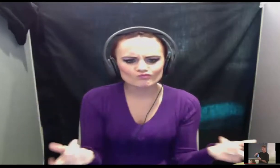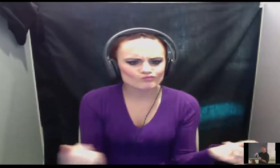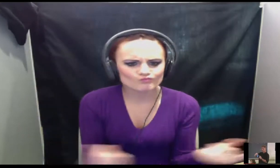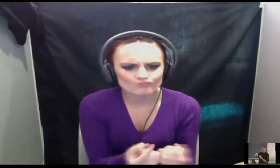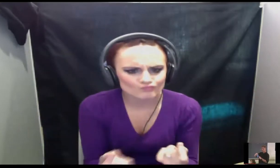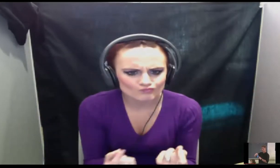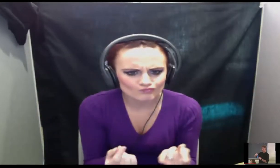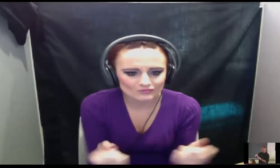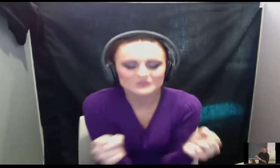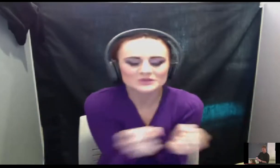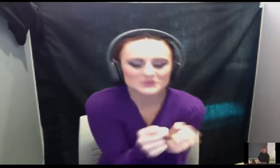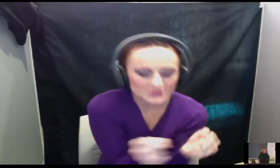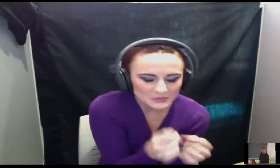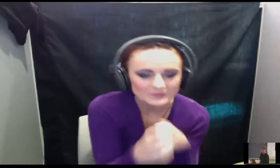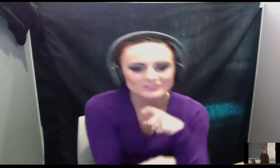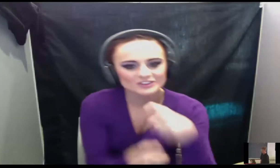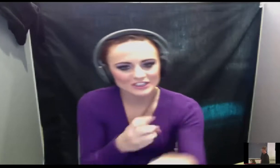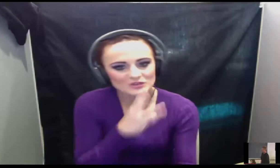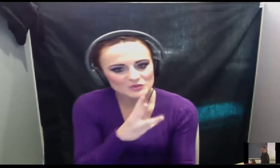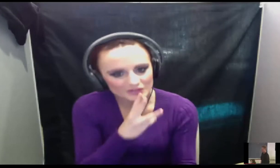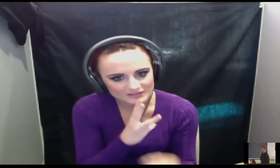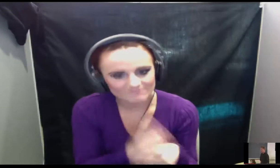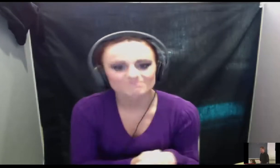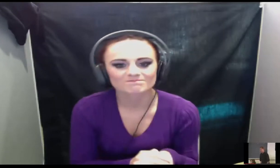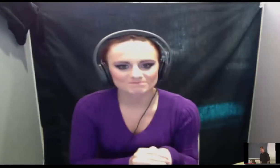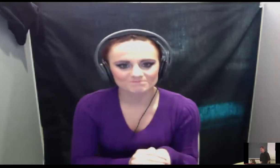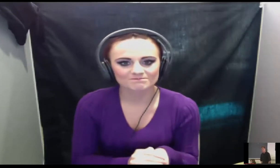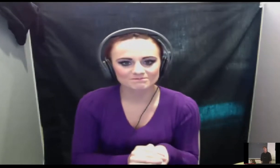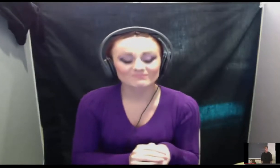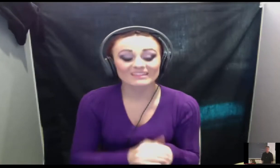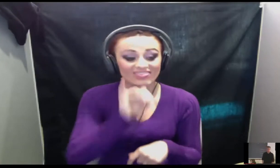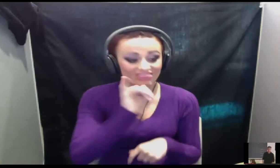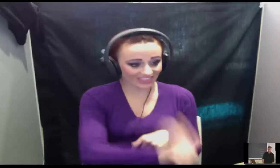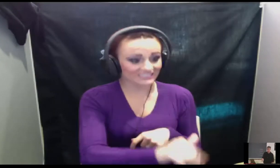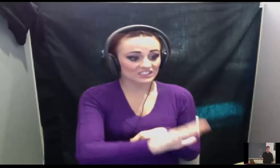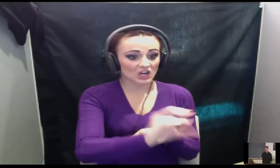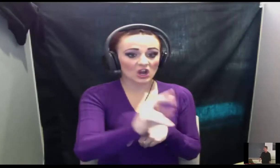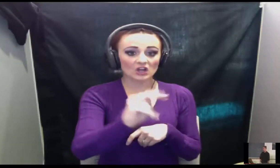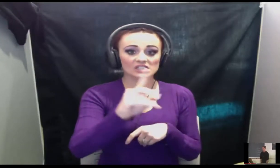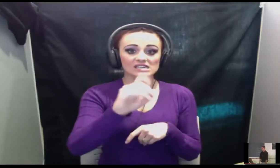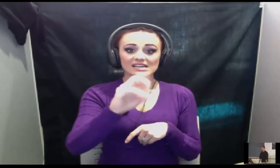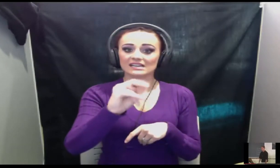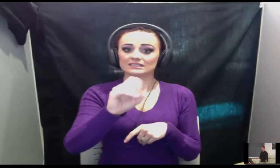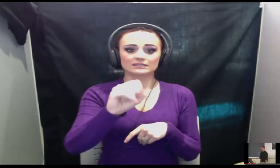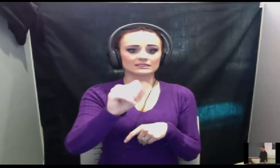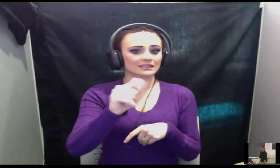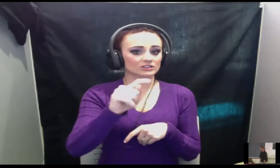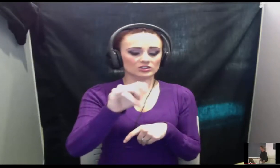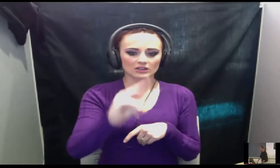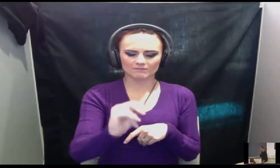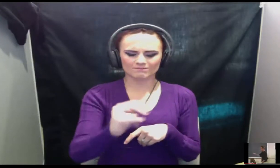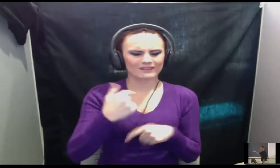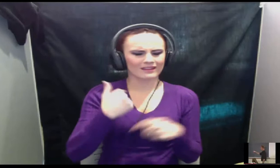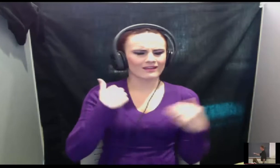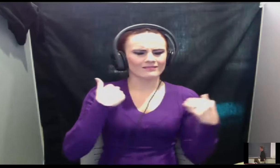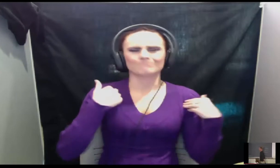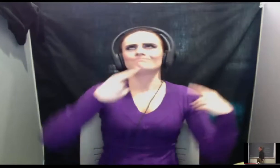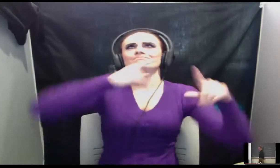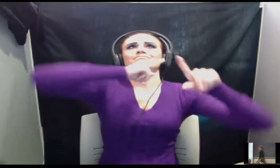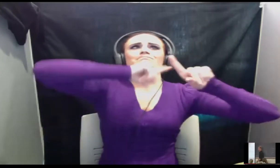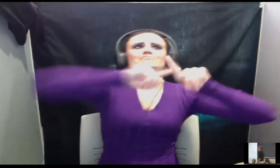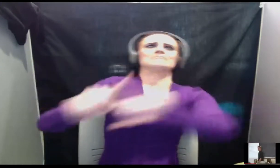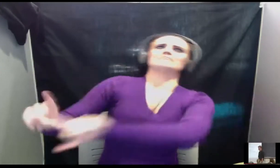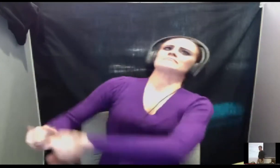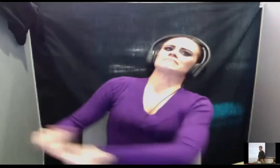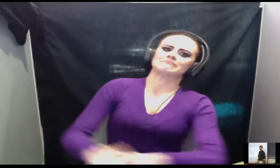cools and turns to water and collects on the outside of the Pepsi can. That's condensation. And there are 100 examples of that. Everybody got this? We'll